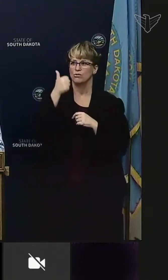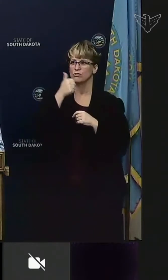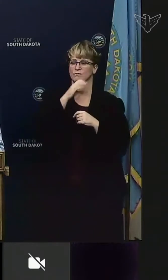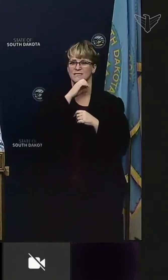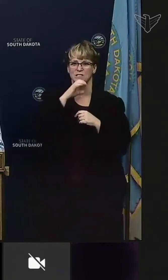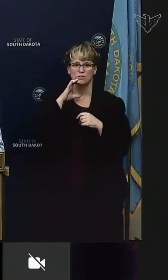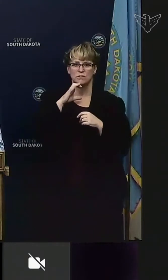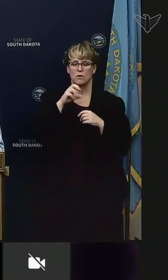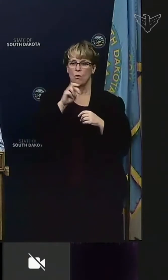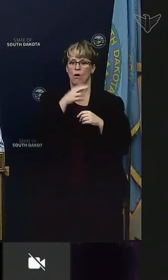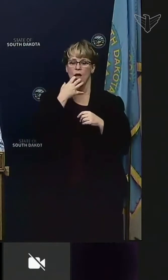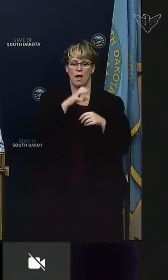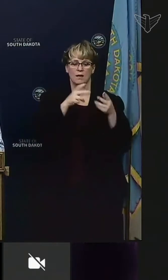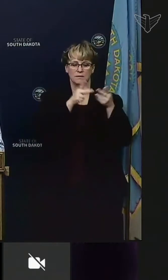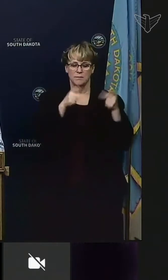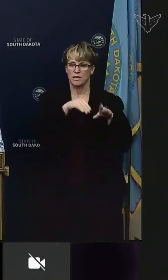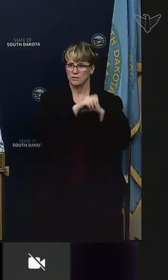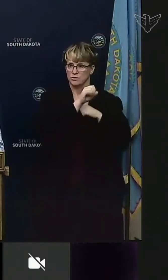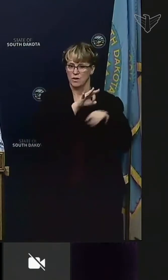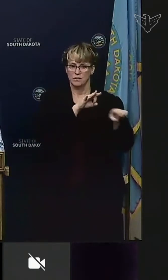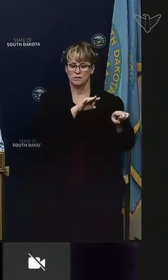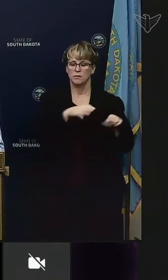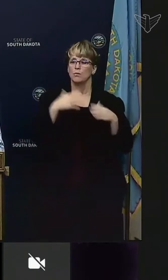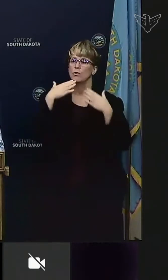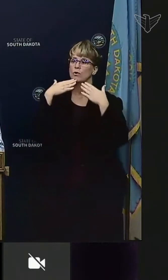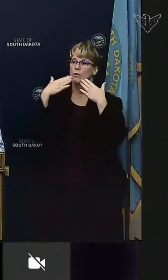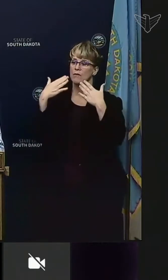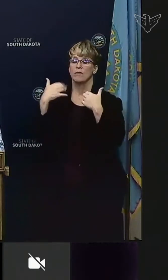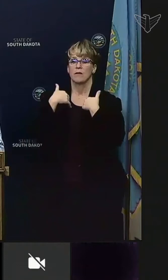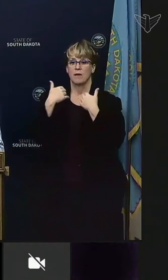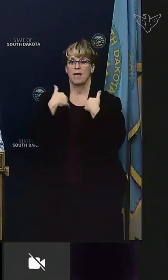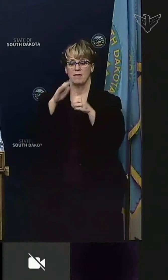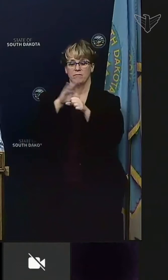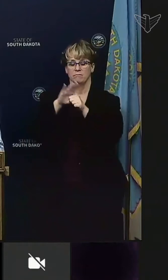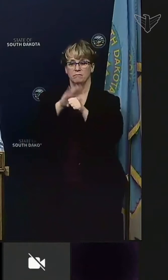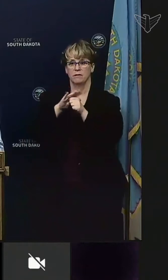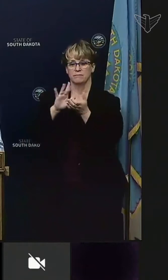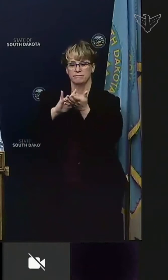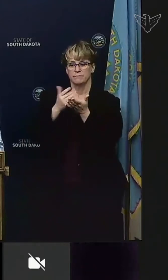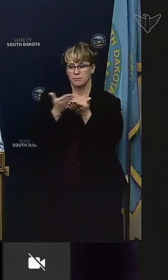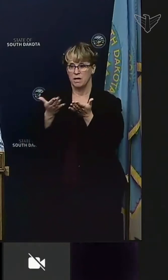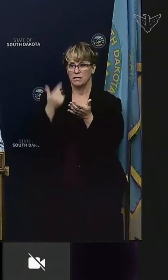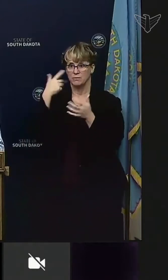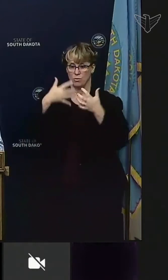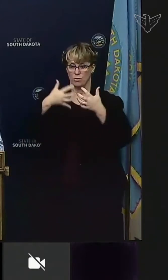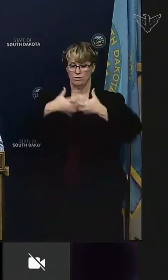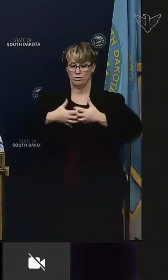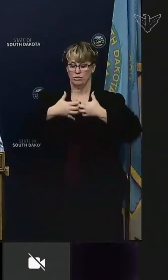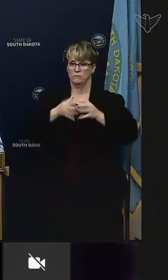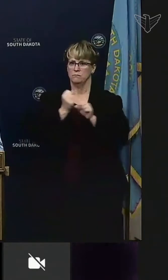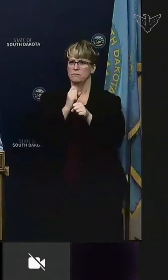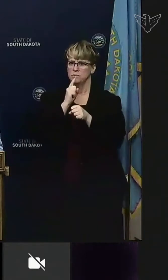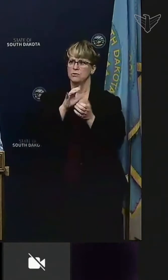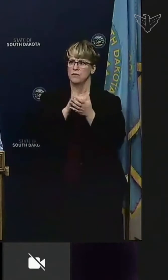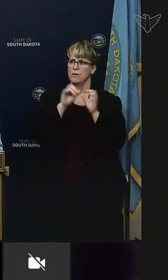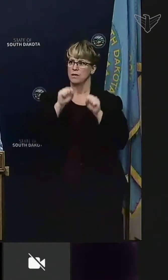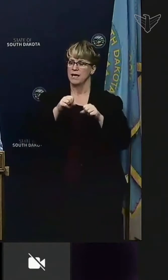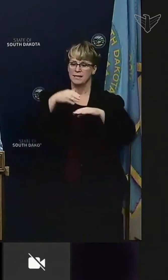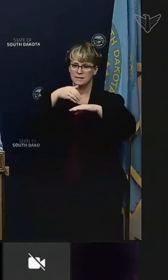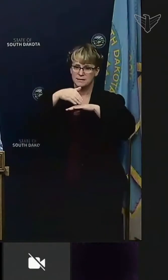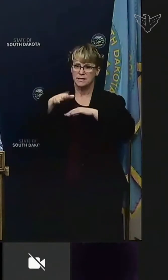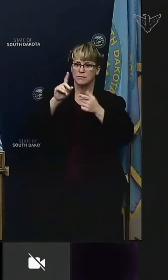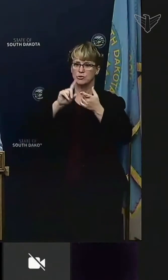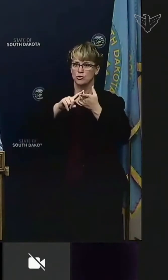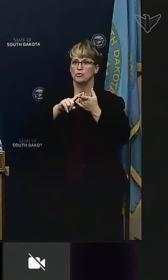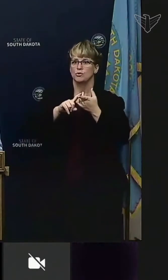we're seeing in Sioux Falls. And we're very grateful that we do have supplies now to run those machines and to make sure that we can send them